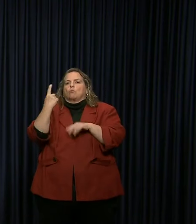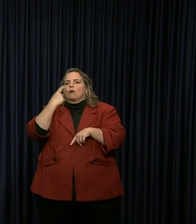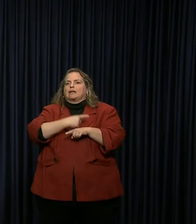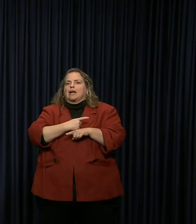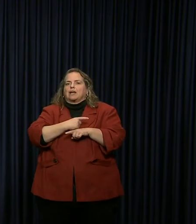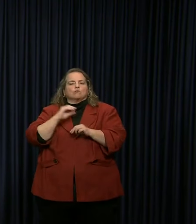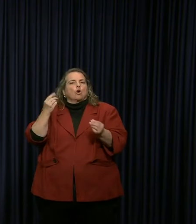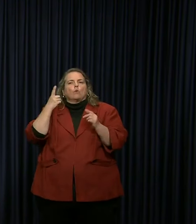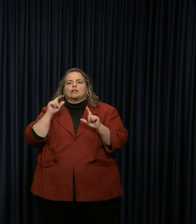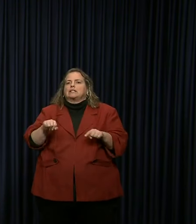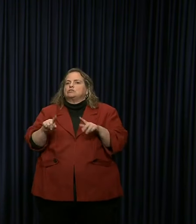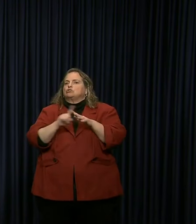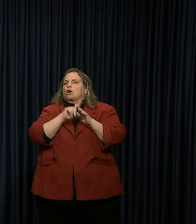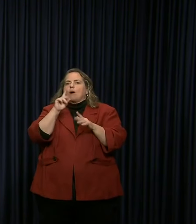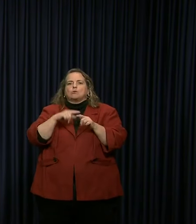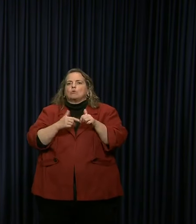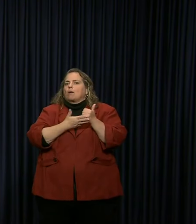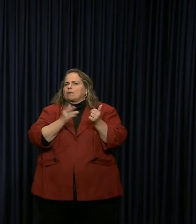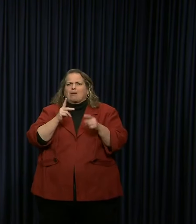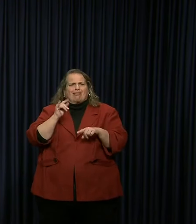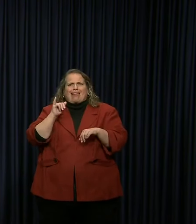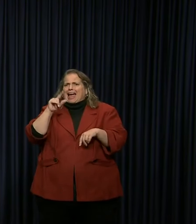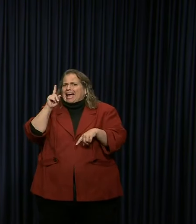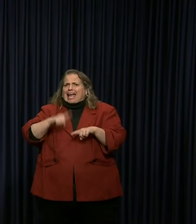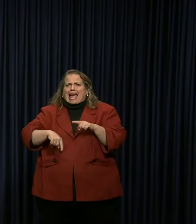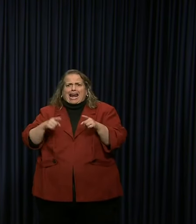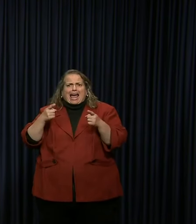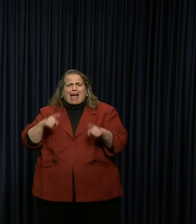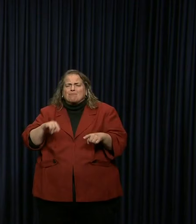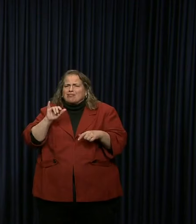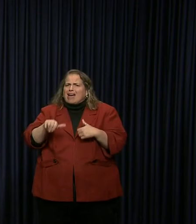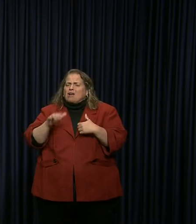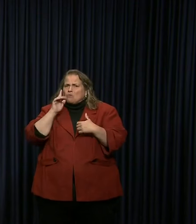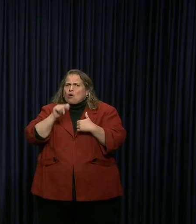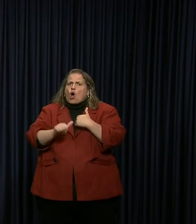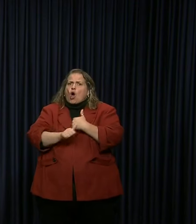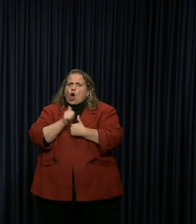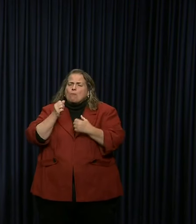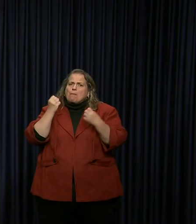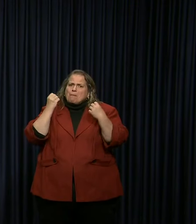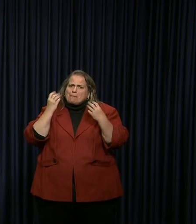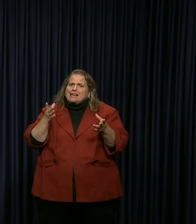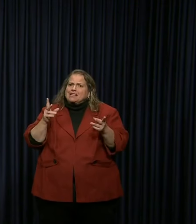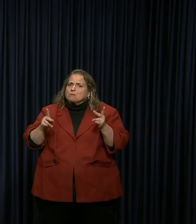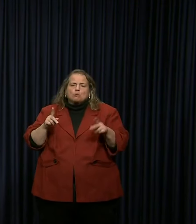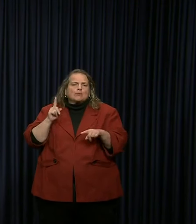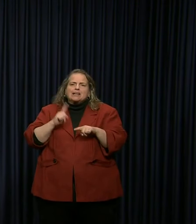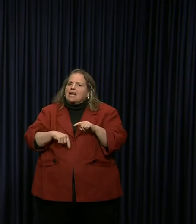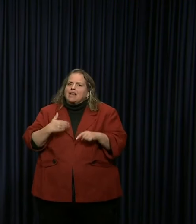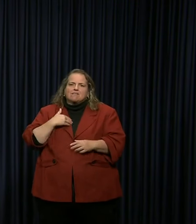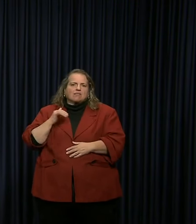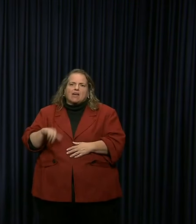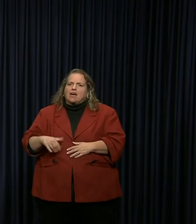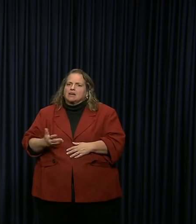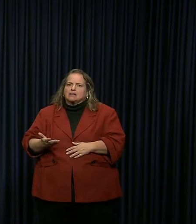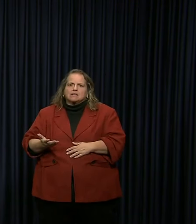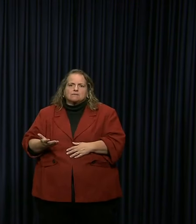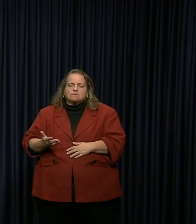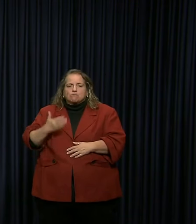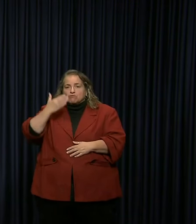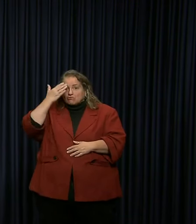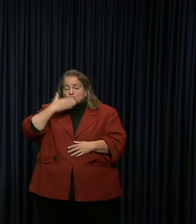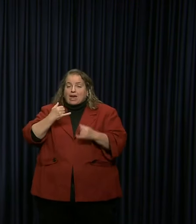cannot happen. That harms so many people. So we've talked a lot about other types of frontline healthcare workers. These folks,